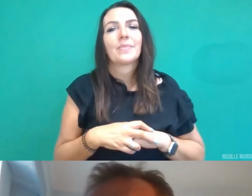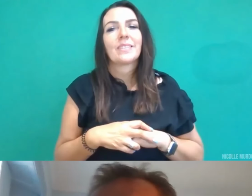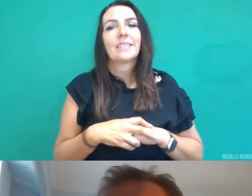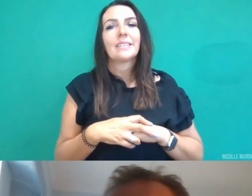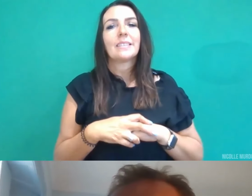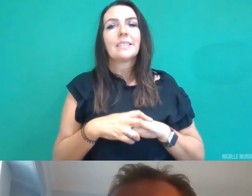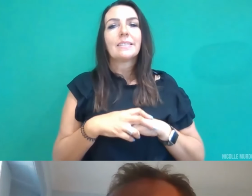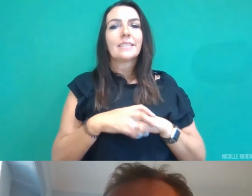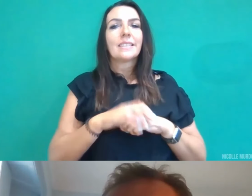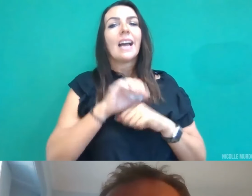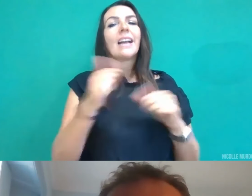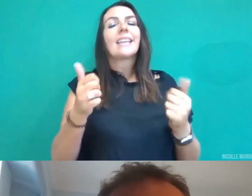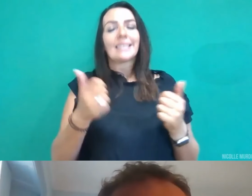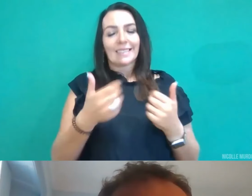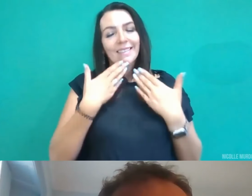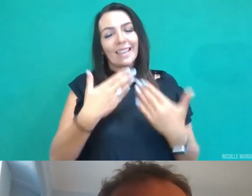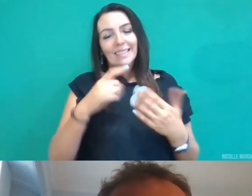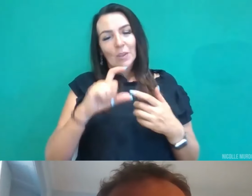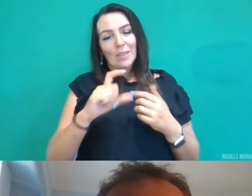Hi, yes, thanks, Colin.